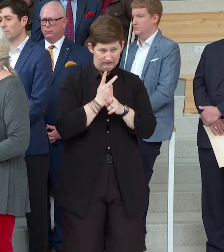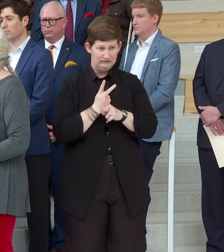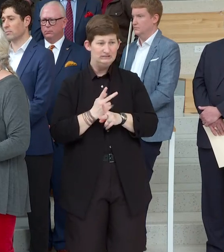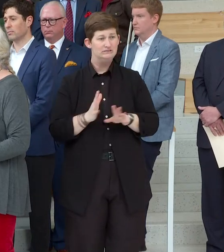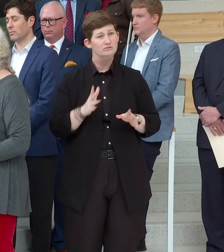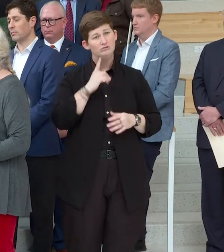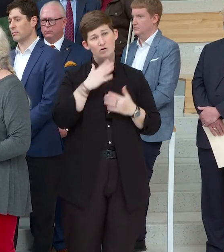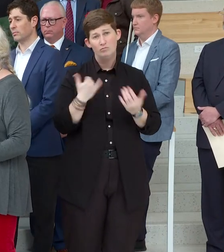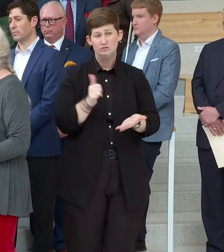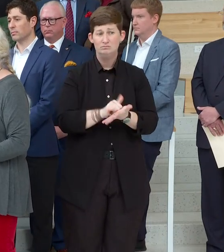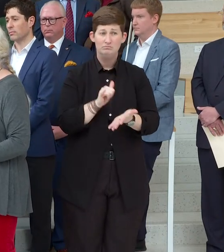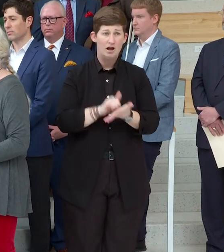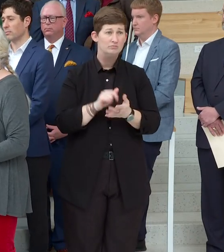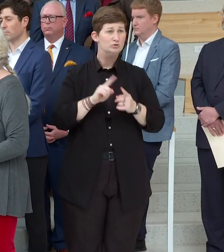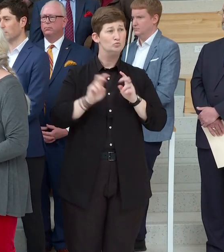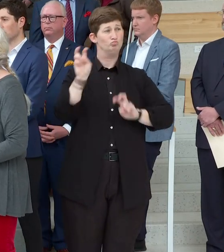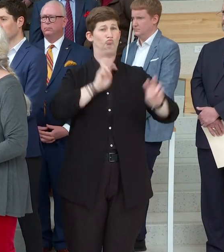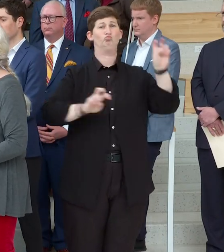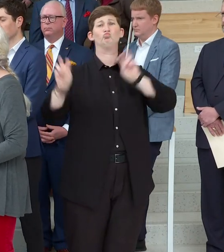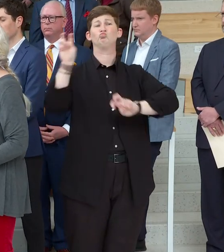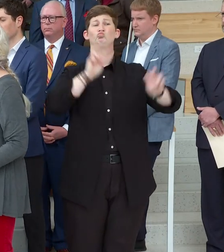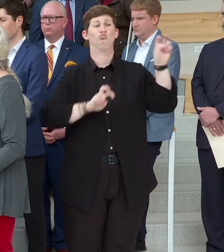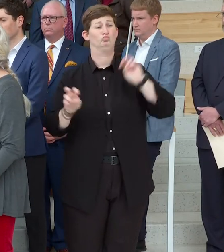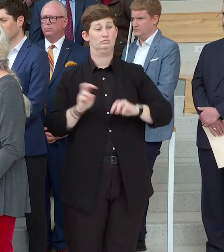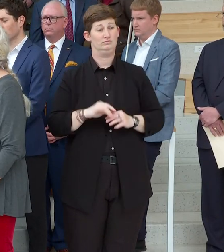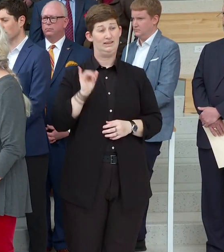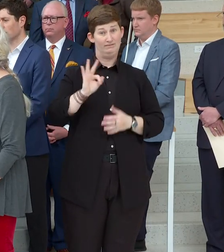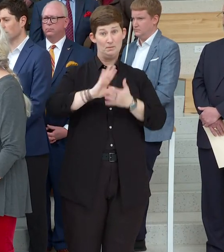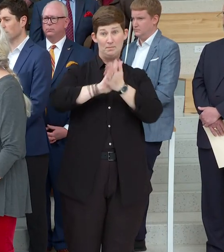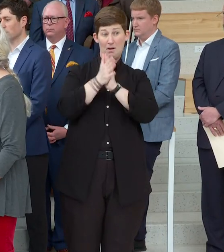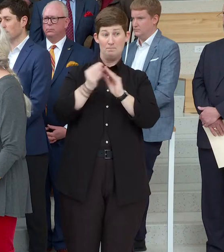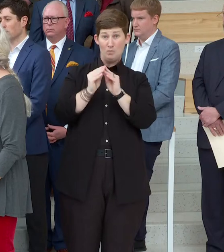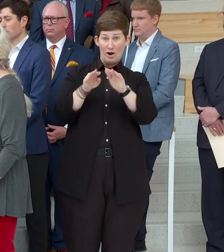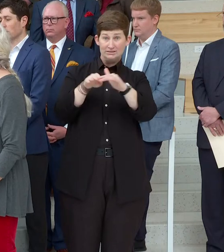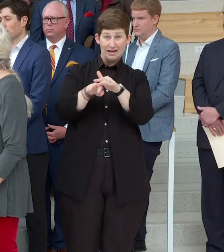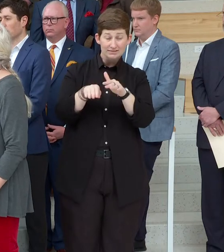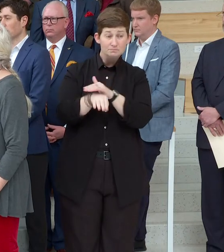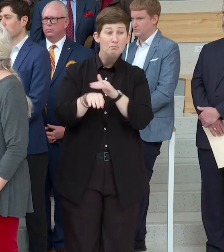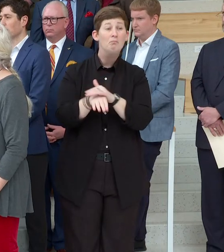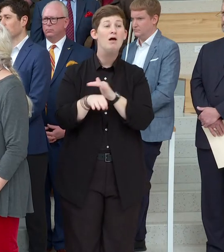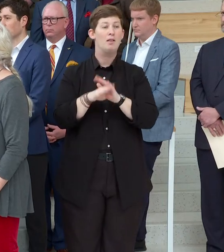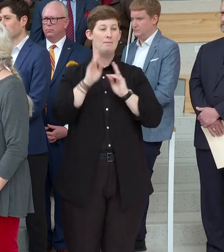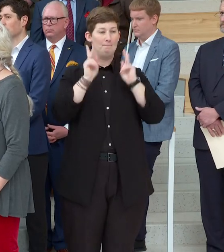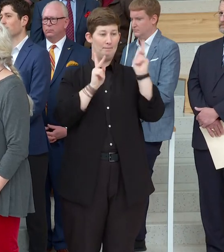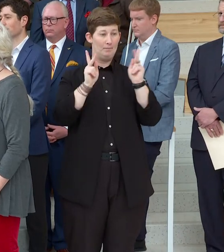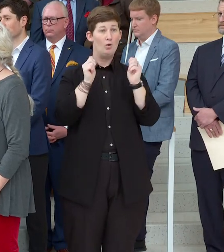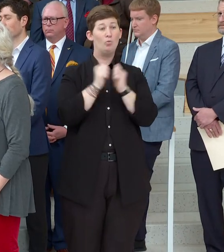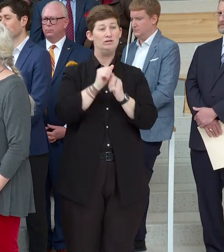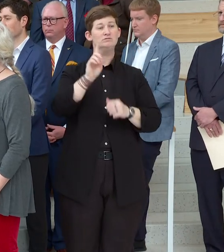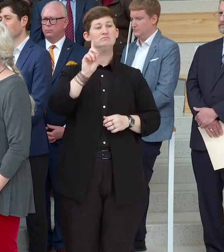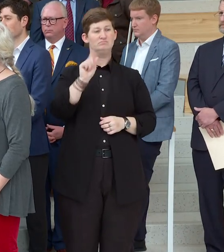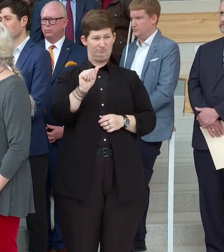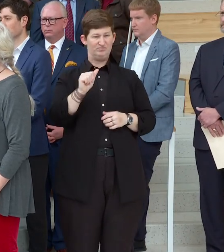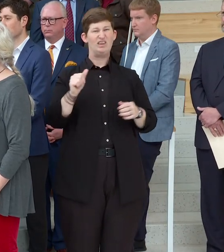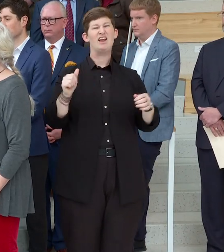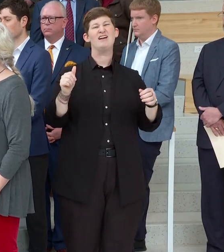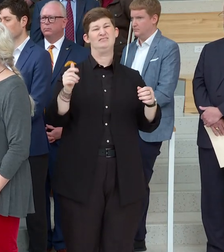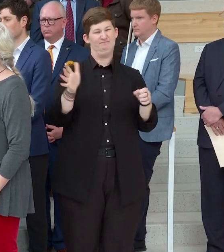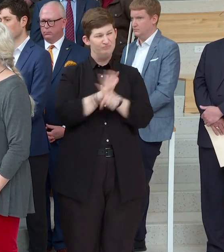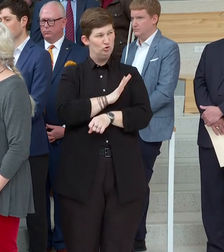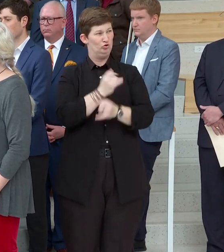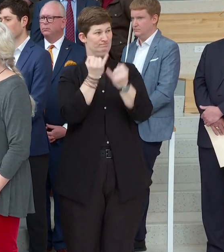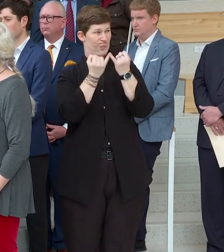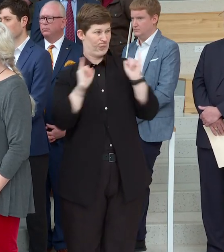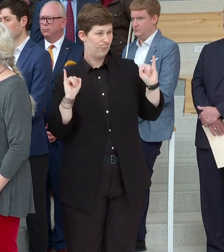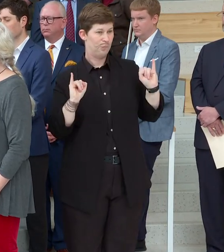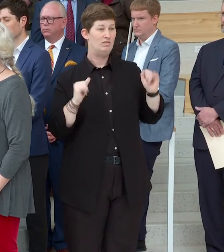If TNCs were more accessible for mobility devices, people with disabilities could live fully inclusive lives at